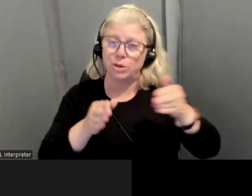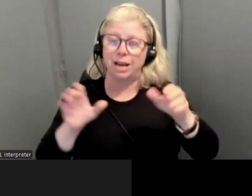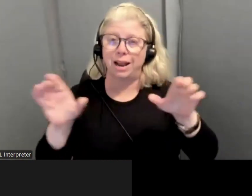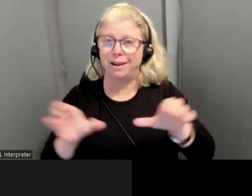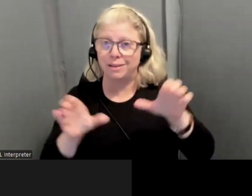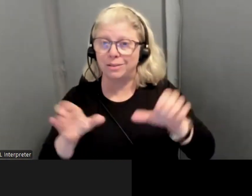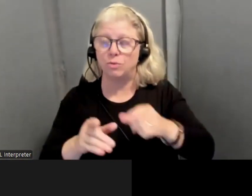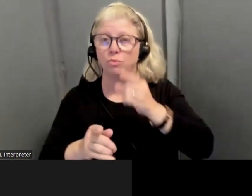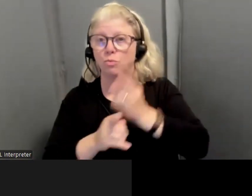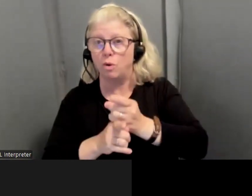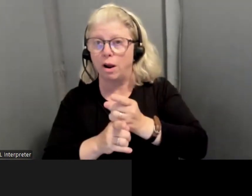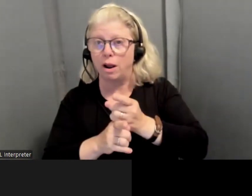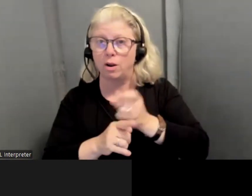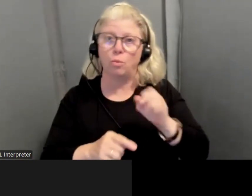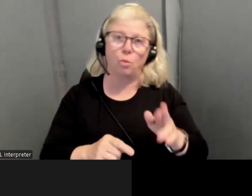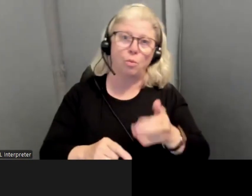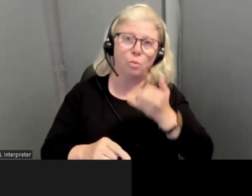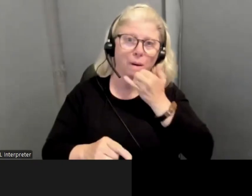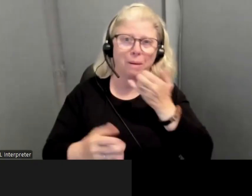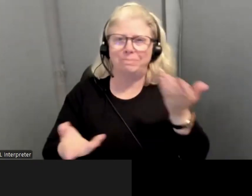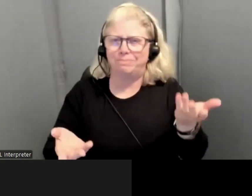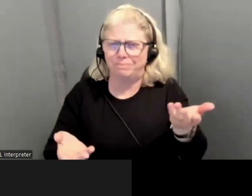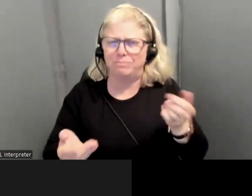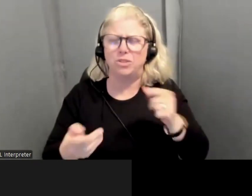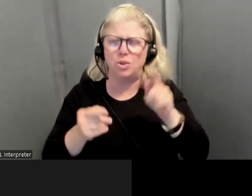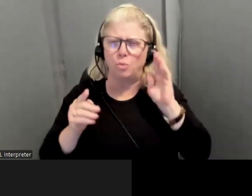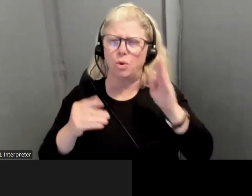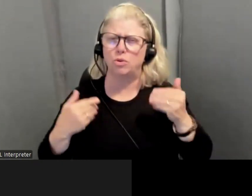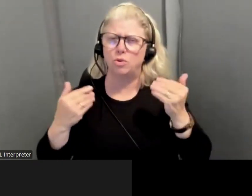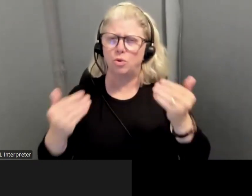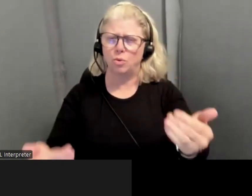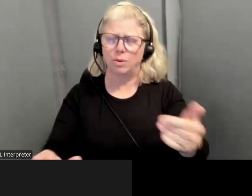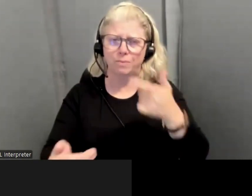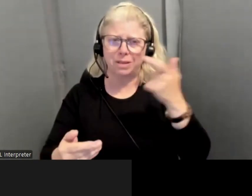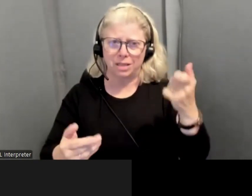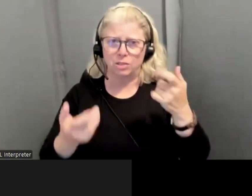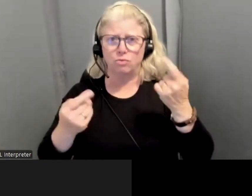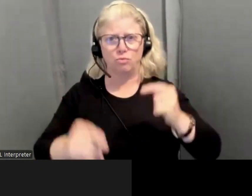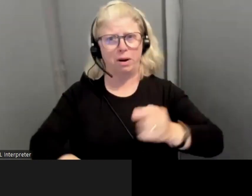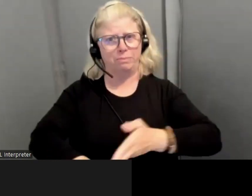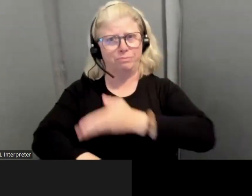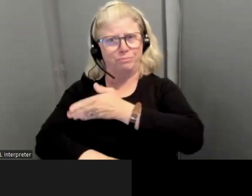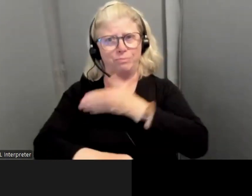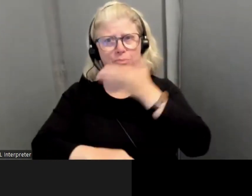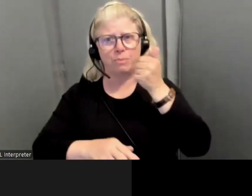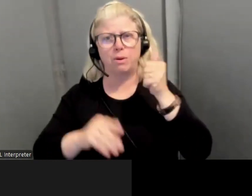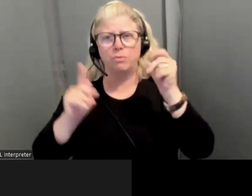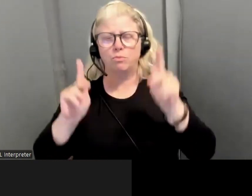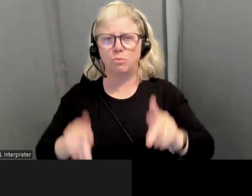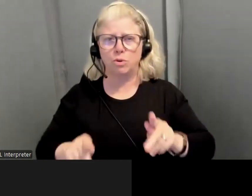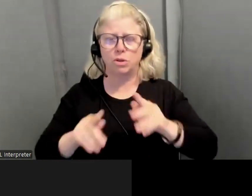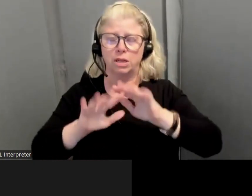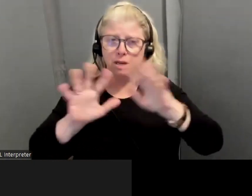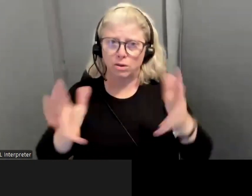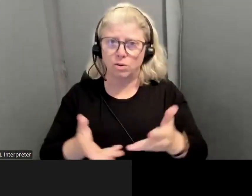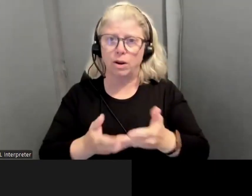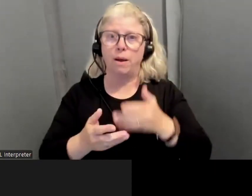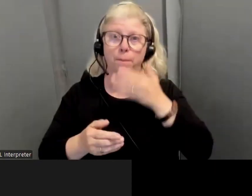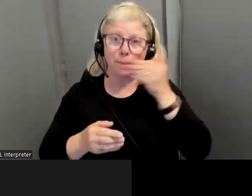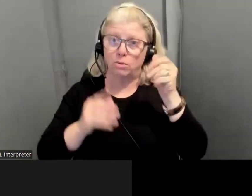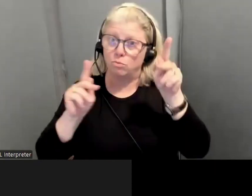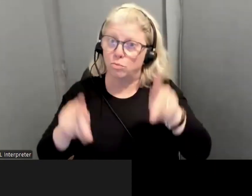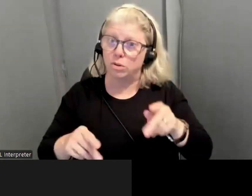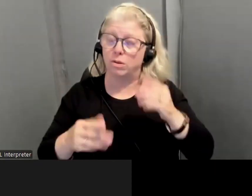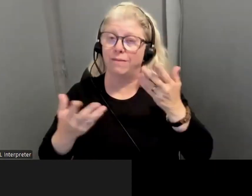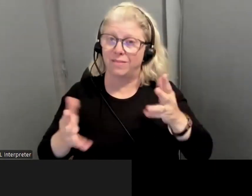wrong. That you're going to do as a byproduct of the fact that you're trying to be a better person. If you are a good person, then you have an